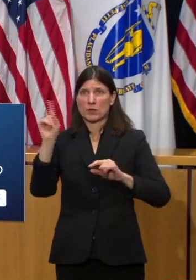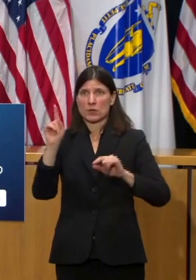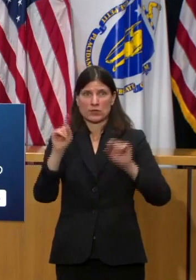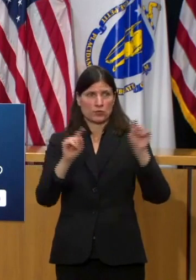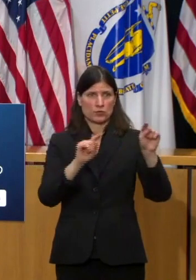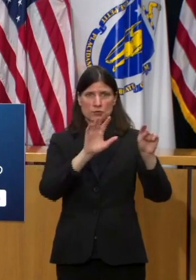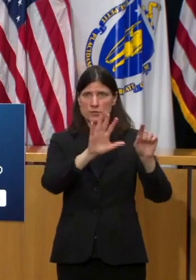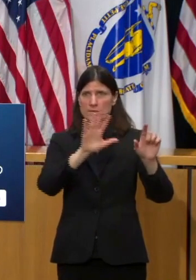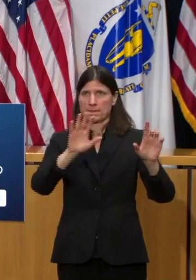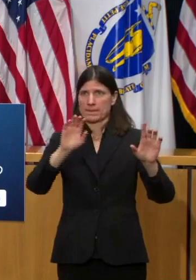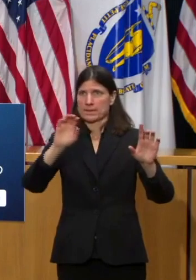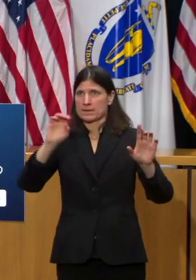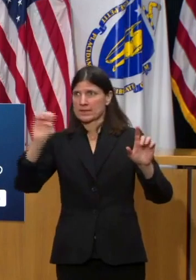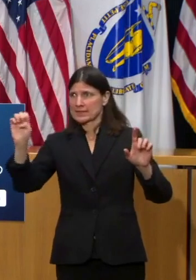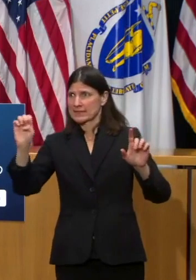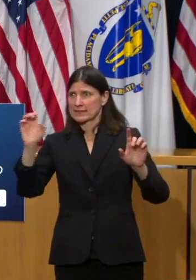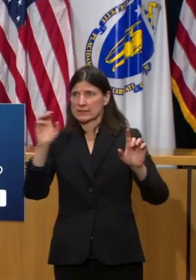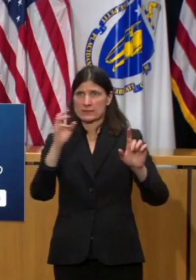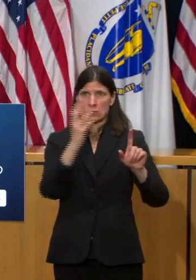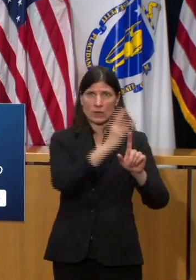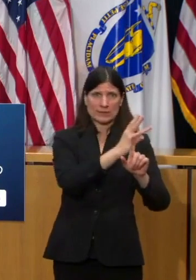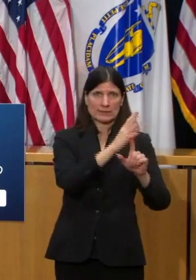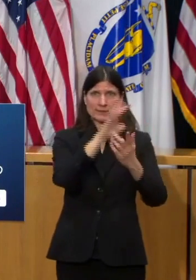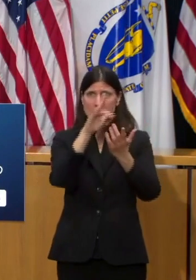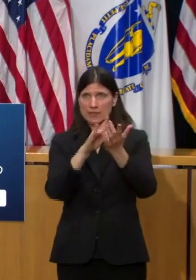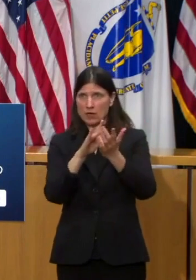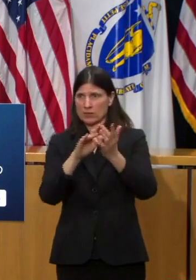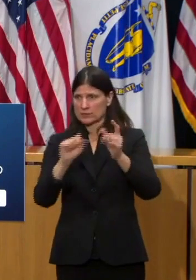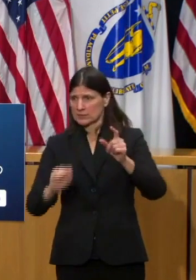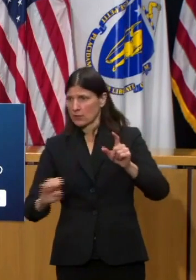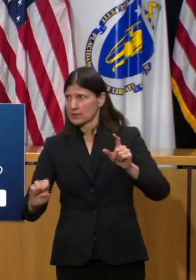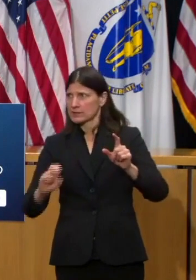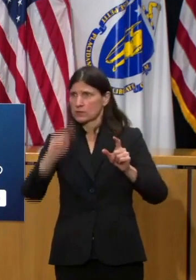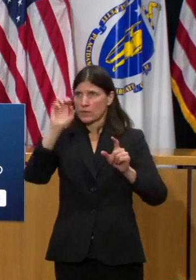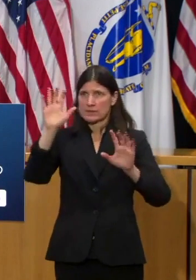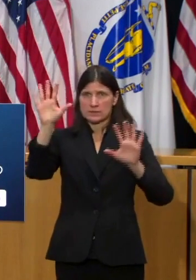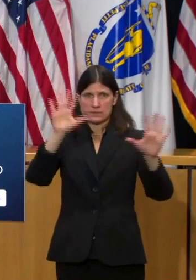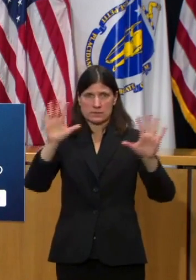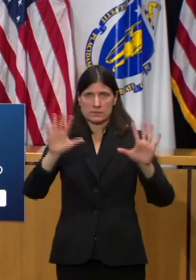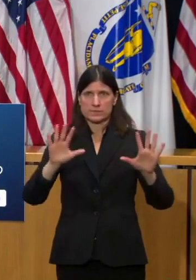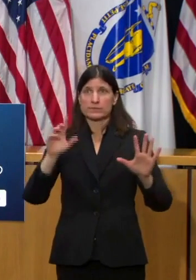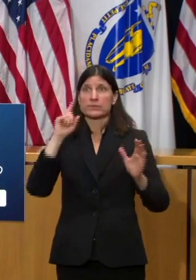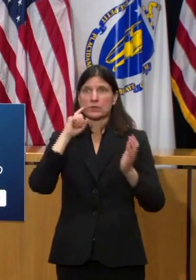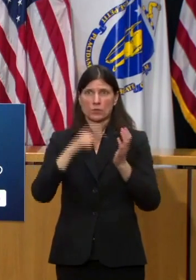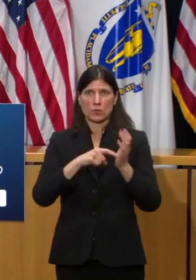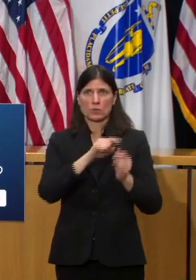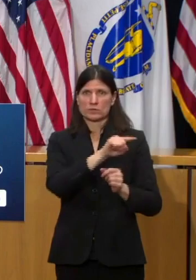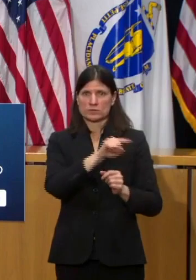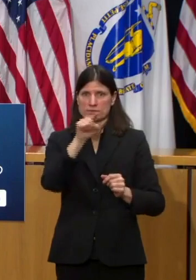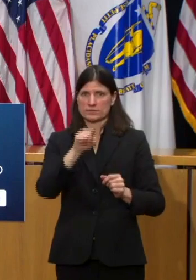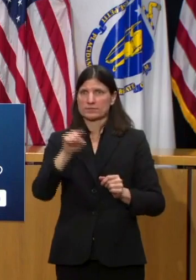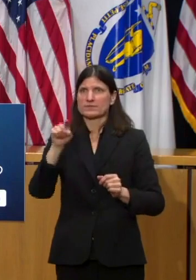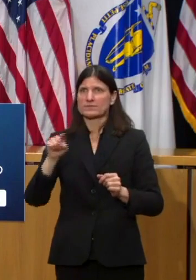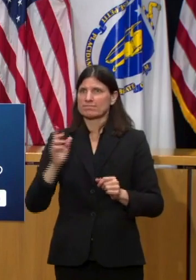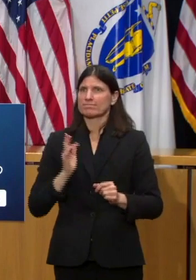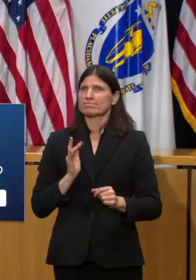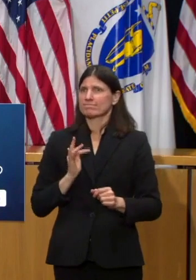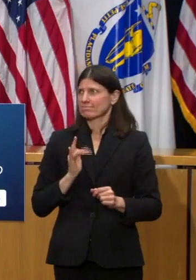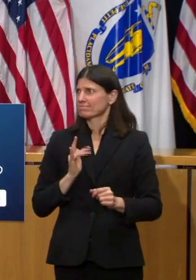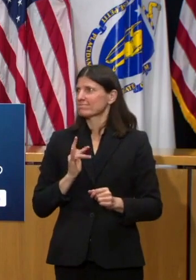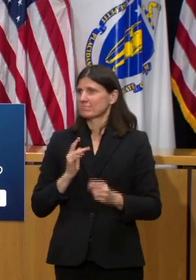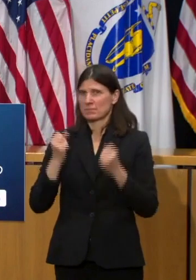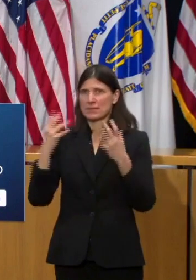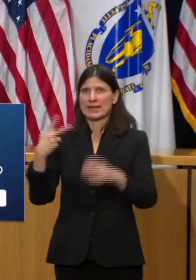communities who've gotten a first dose. Berkshire County is number one. They're over 15% of their